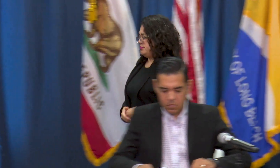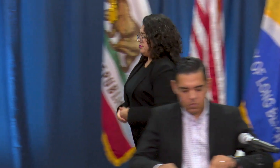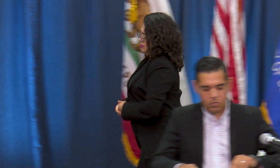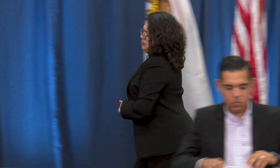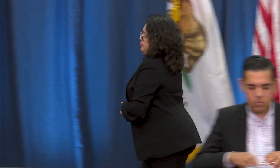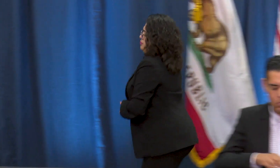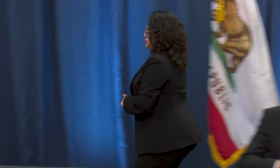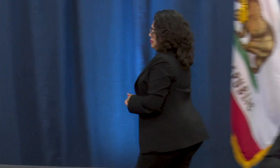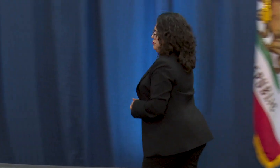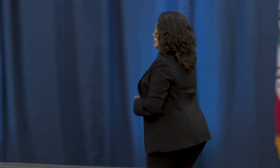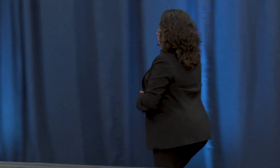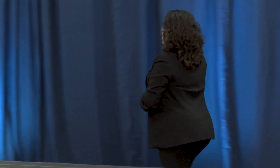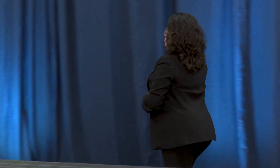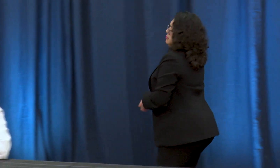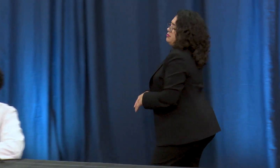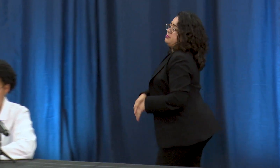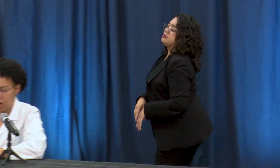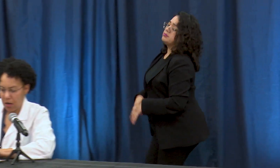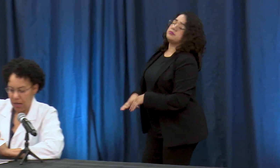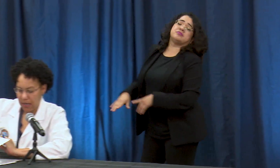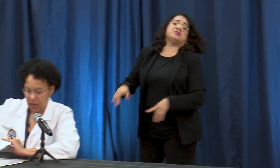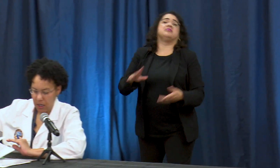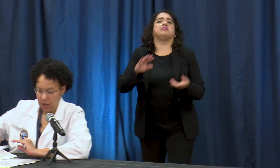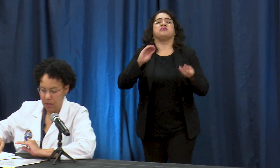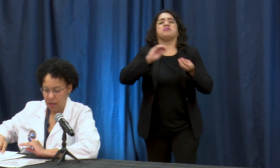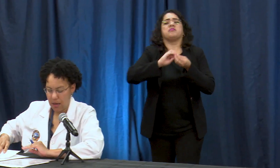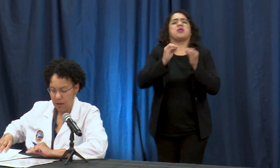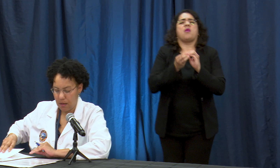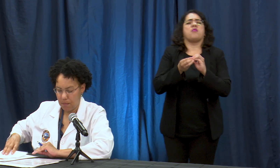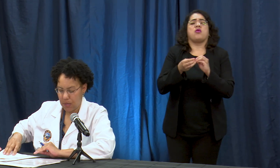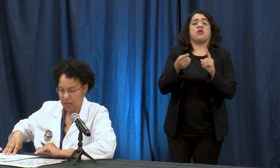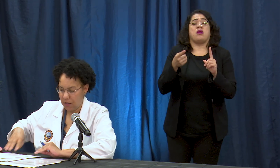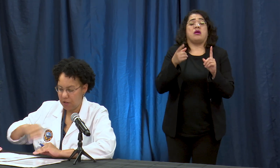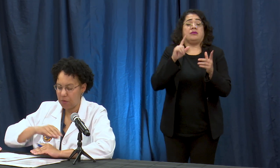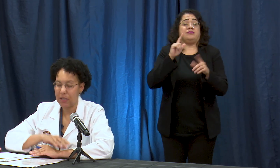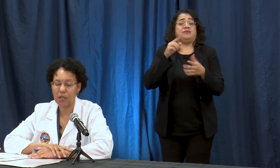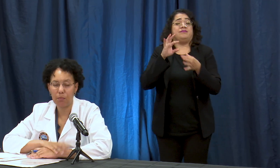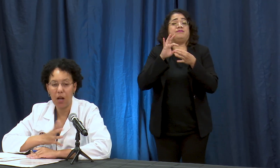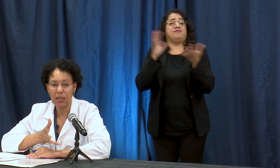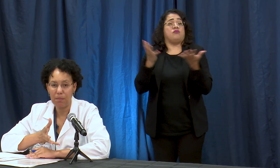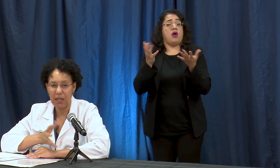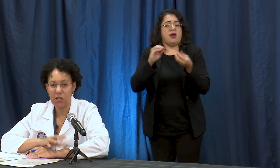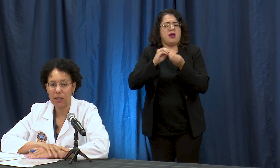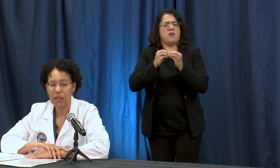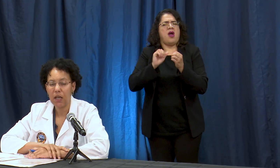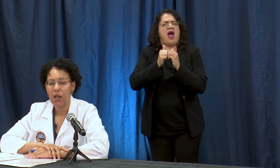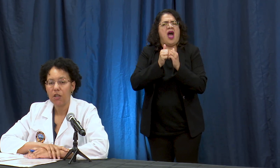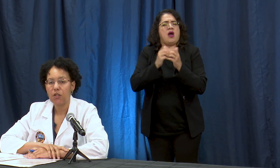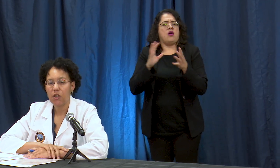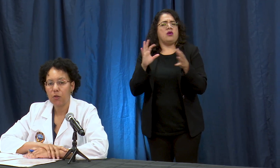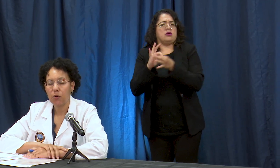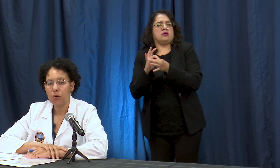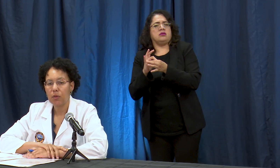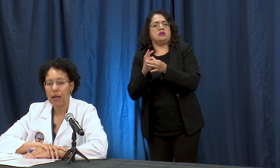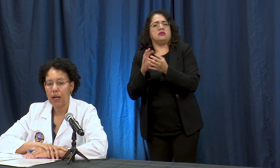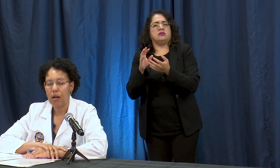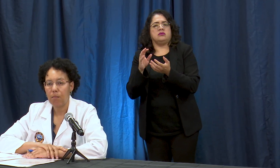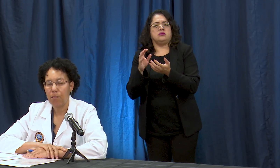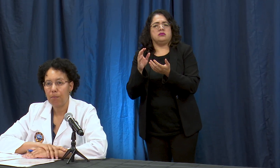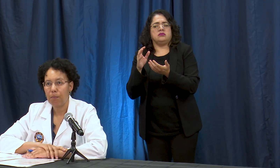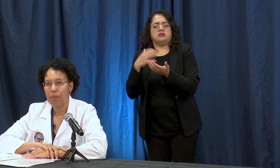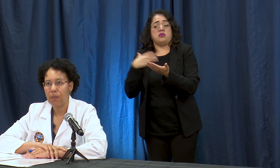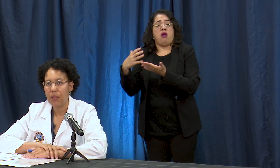The numbers are based on, it's an approximation. So